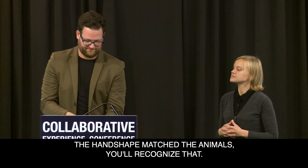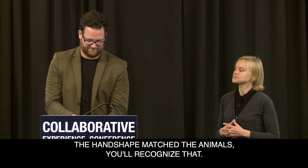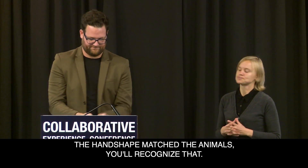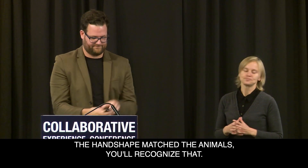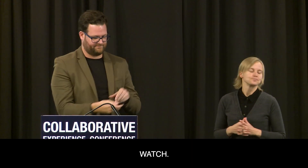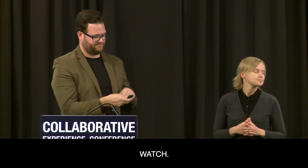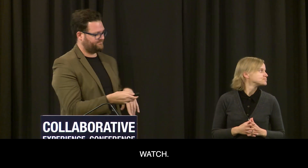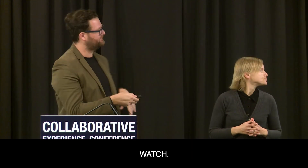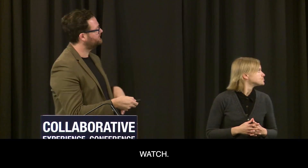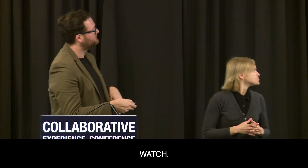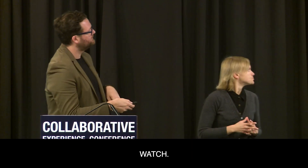that. Watch.